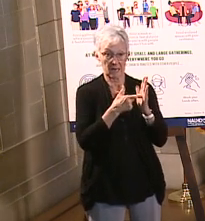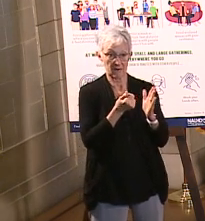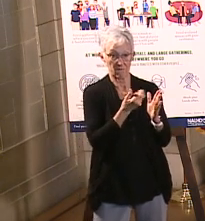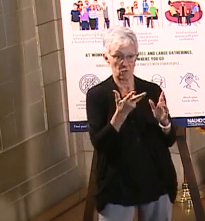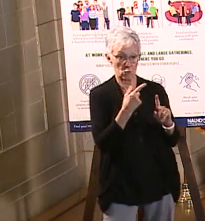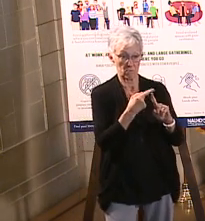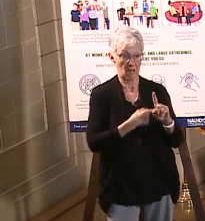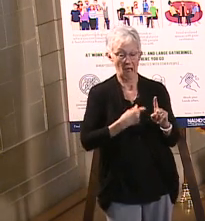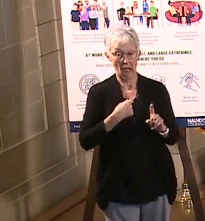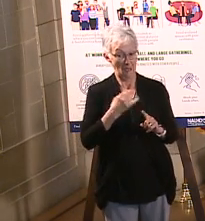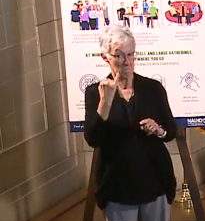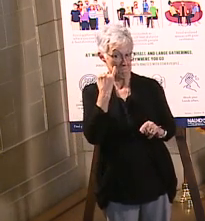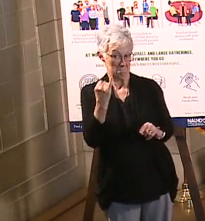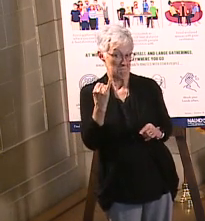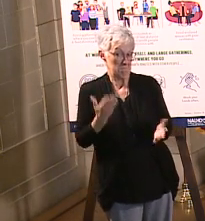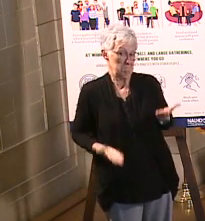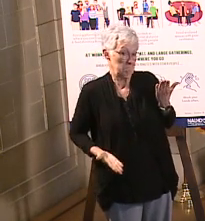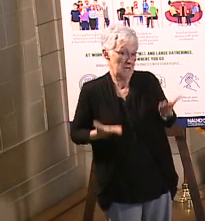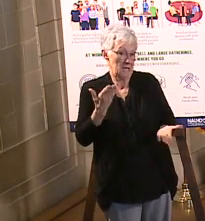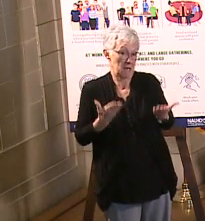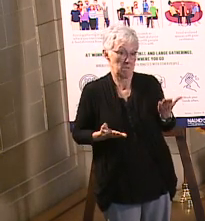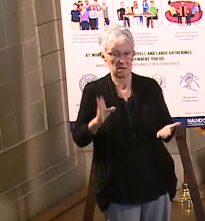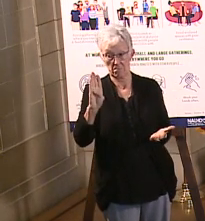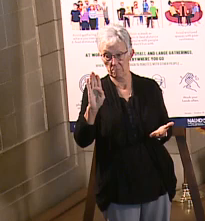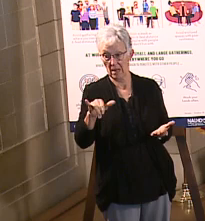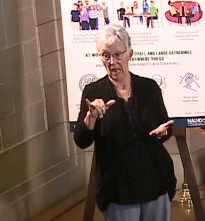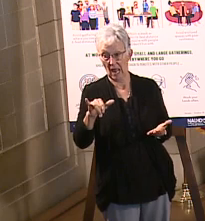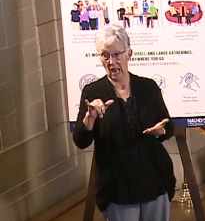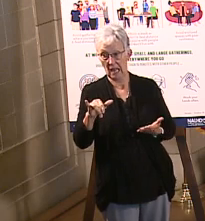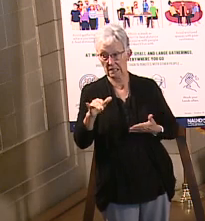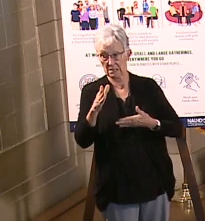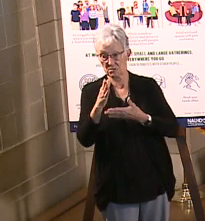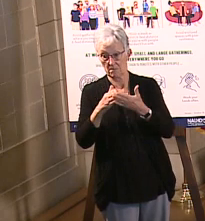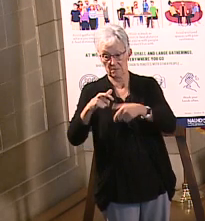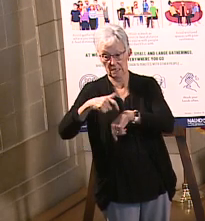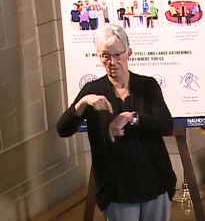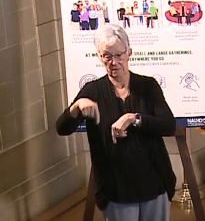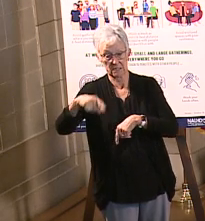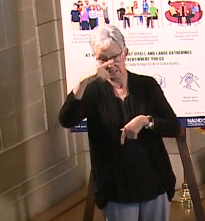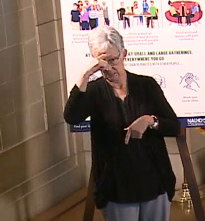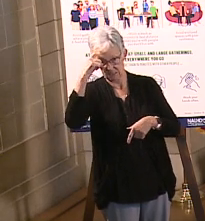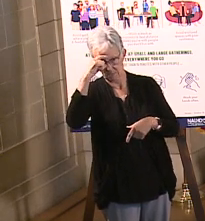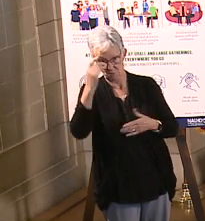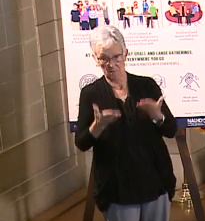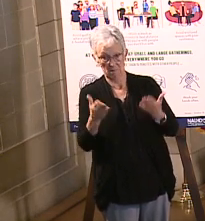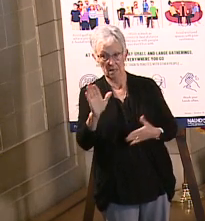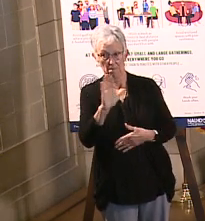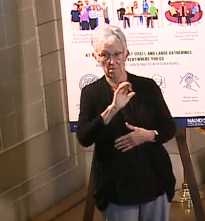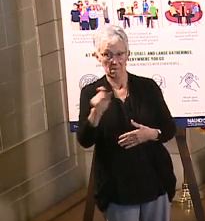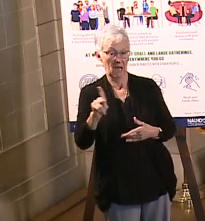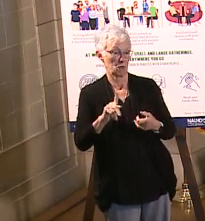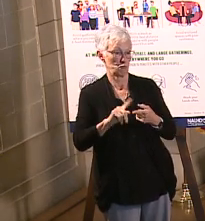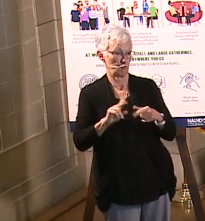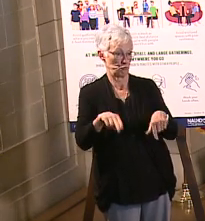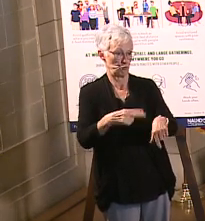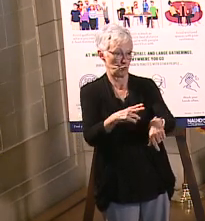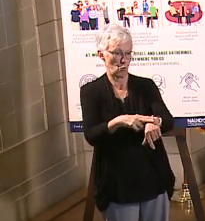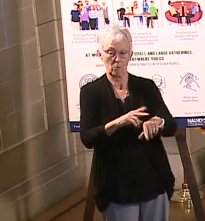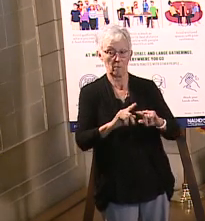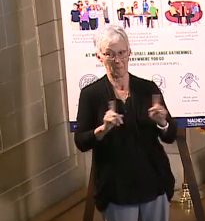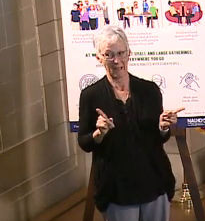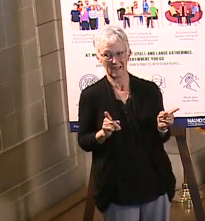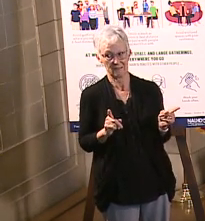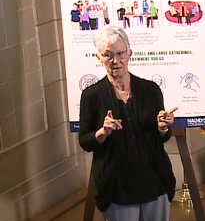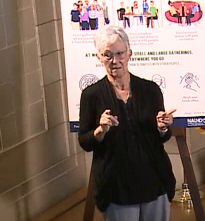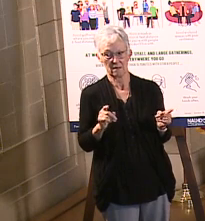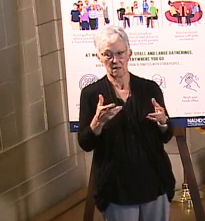I could imagine that we could, maybe have enough people vaccinated by sometime in the summer. So, but again, a lot has got to happen, and we got